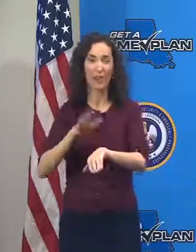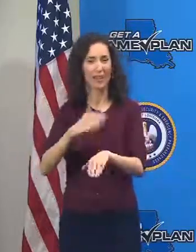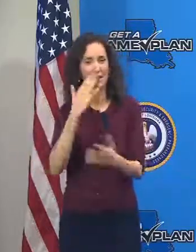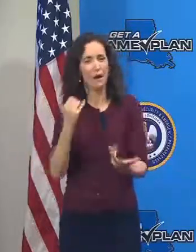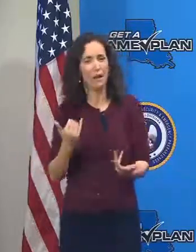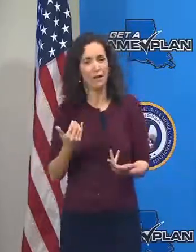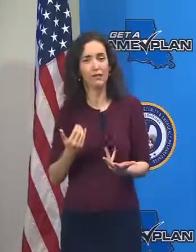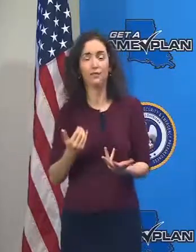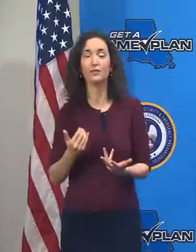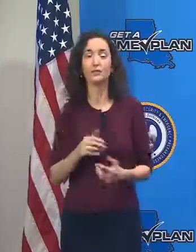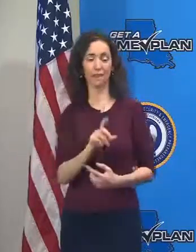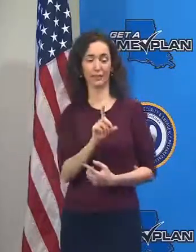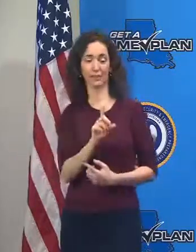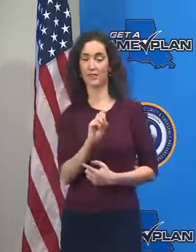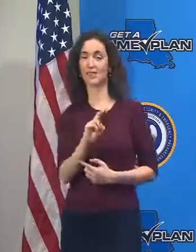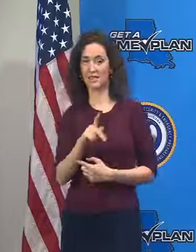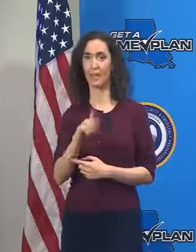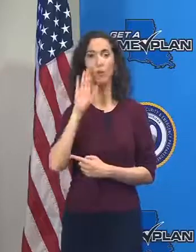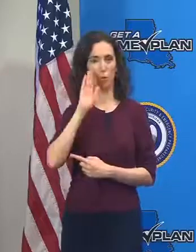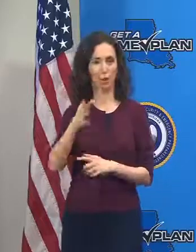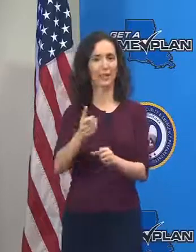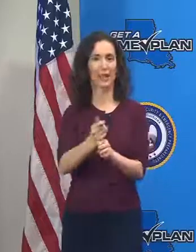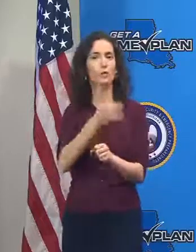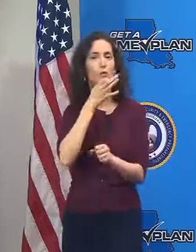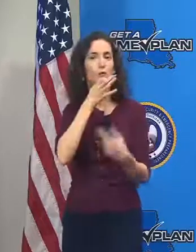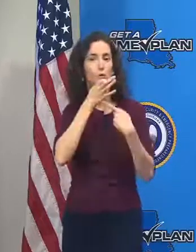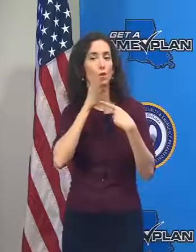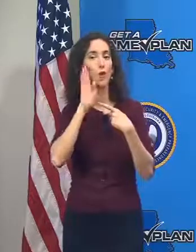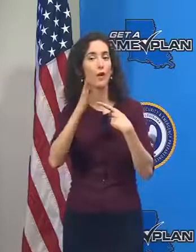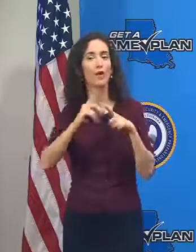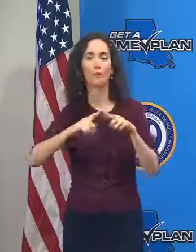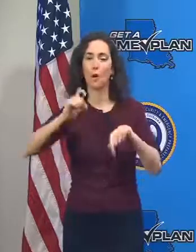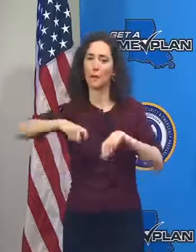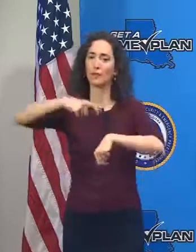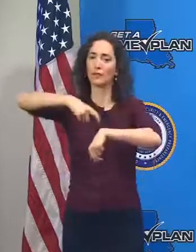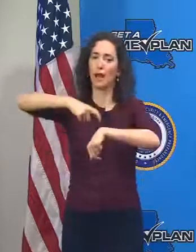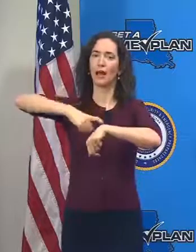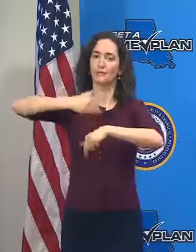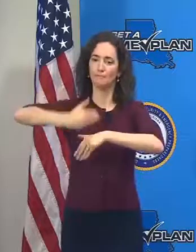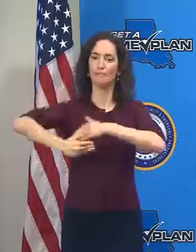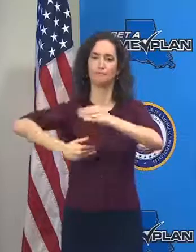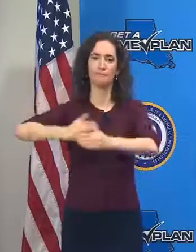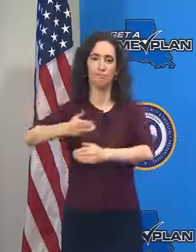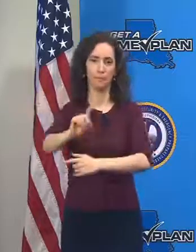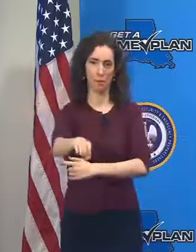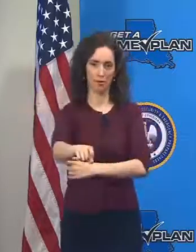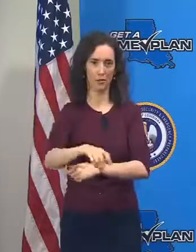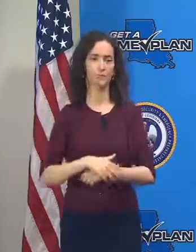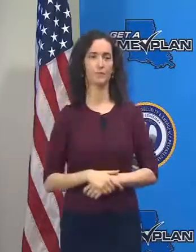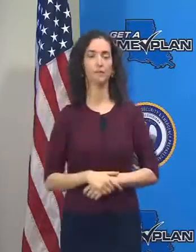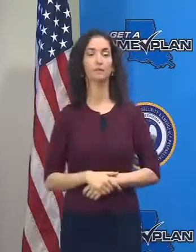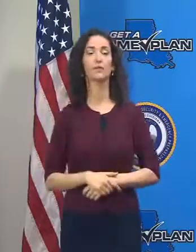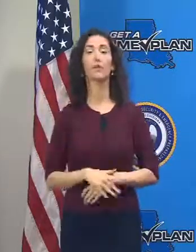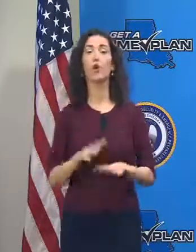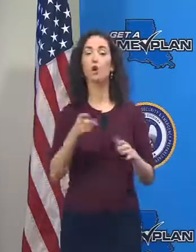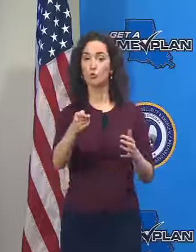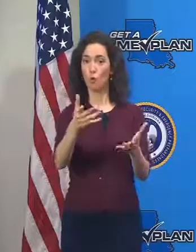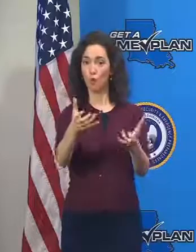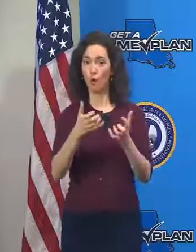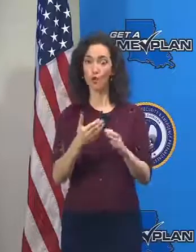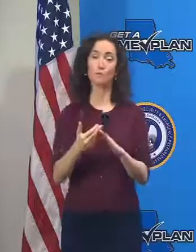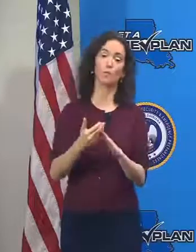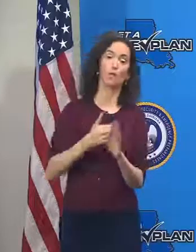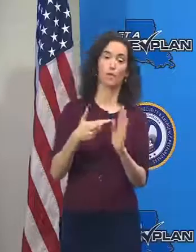reasons. DSNAP is coming. It just will come at the appropriate time. To pre-register